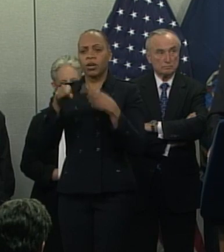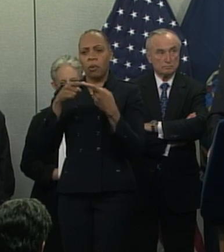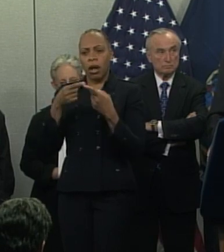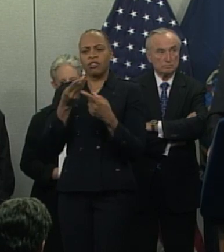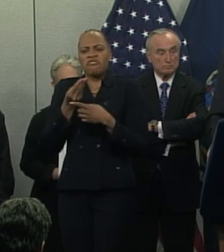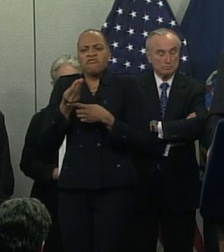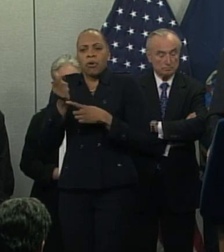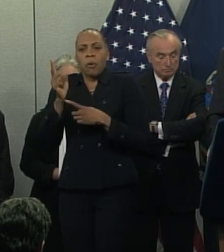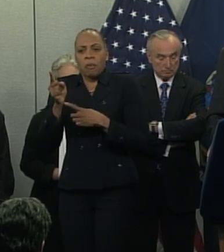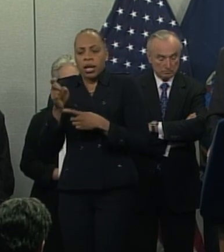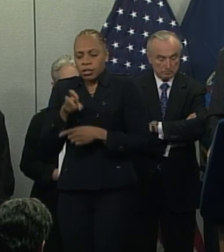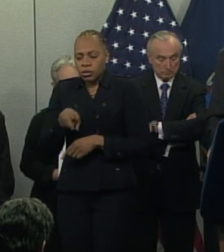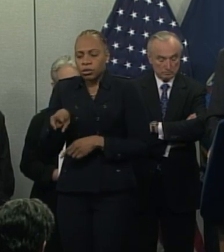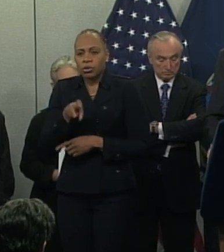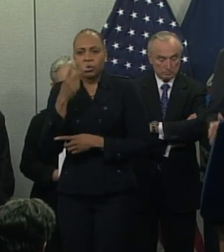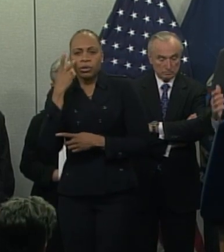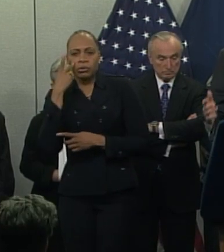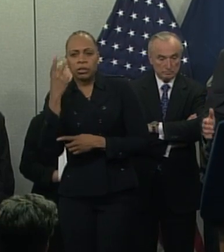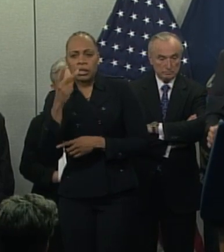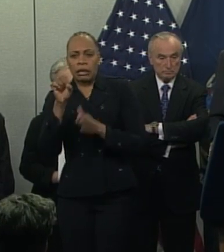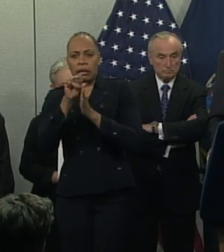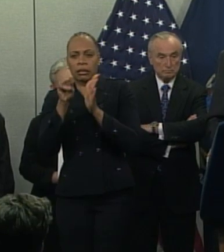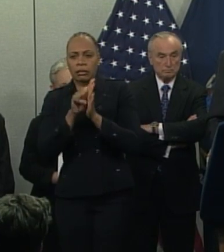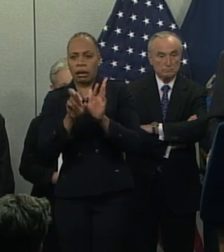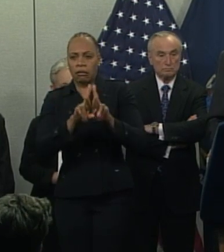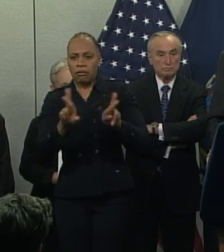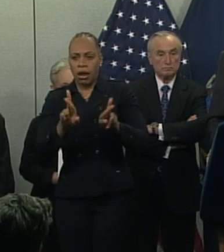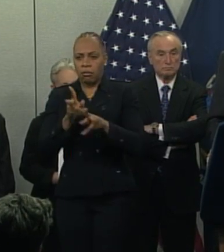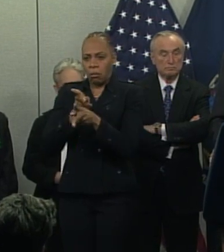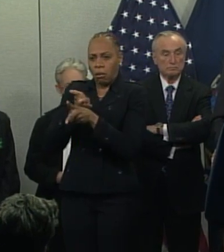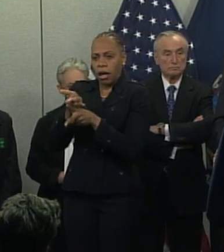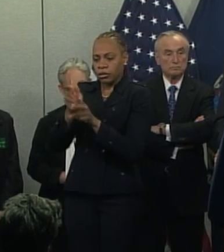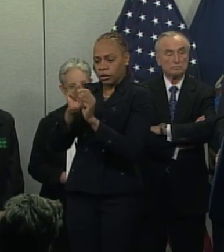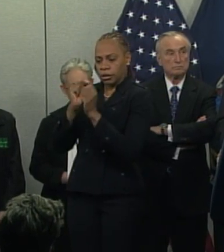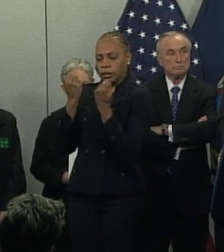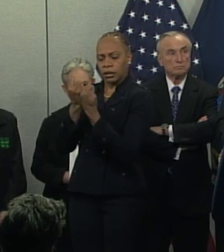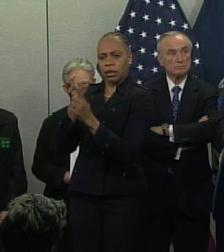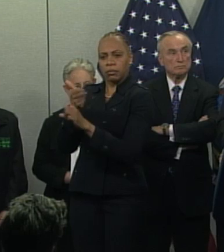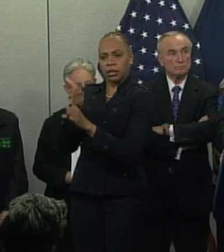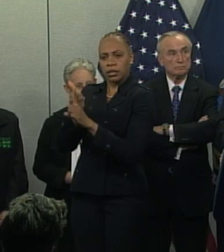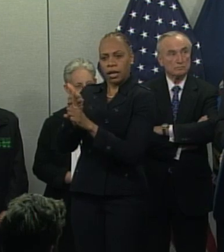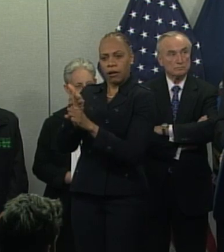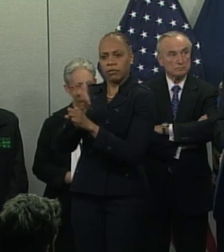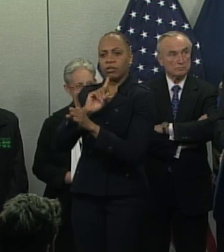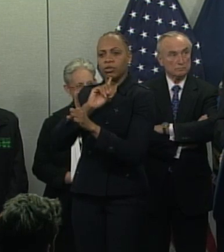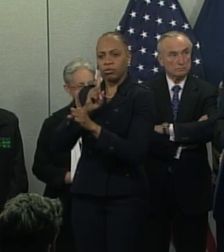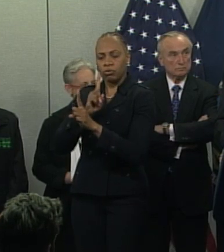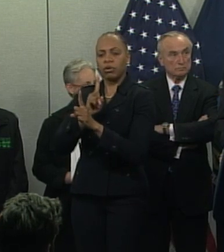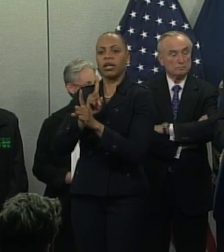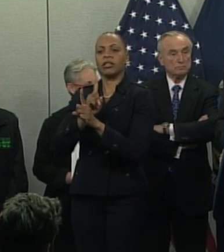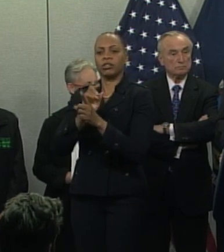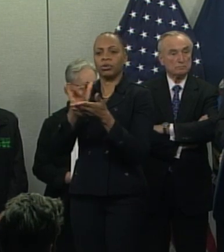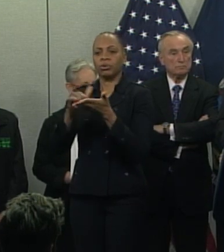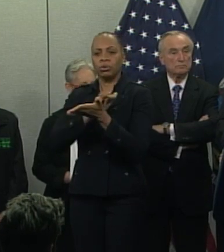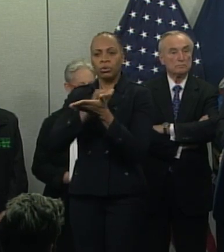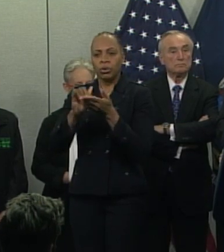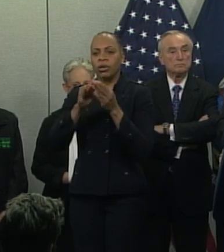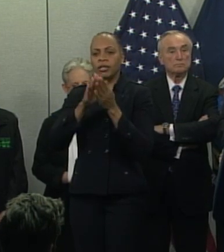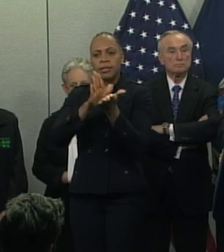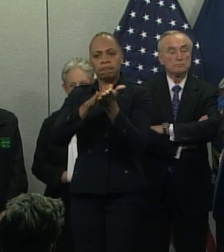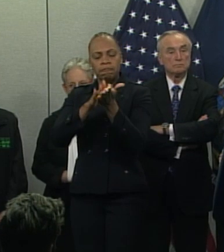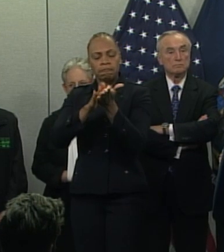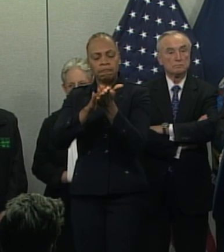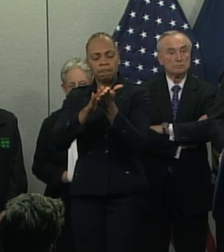few minutes ago, and you see the state of readiness and the professionalism of the team, it's really a credit to New York City that there's such a